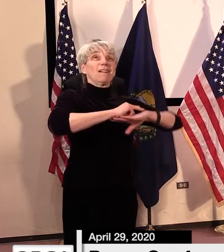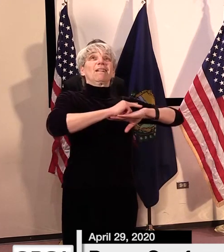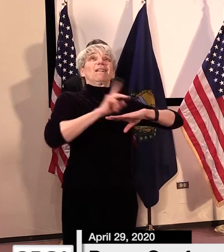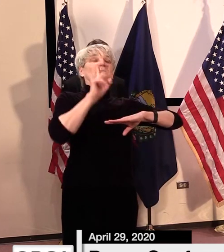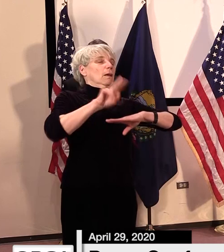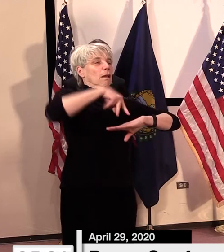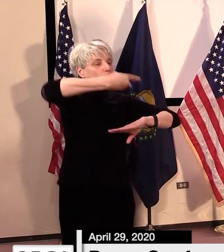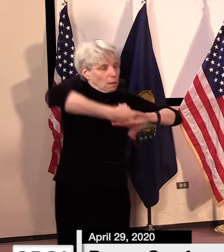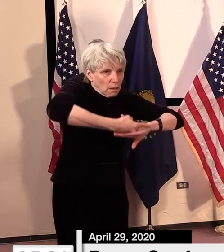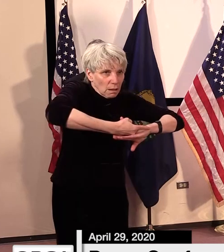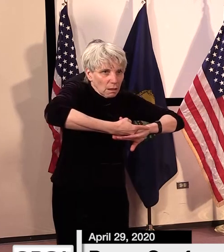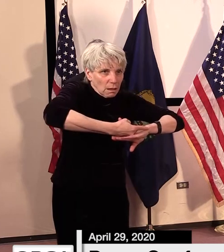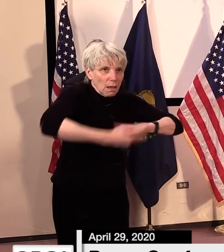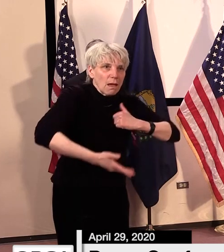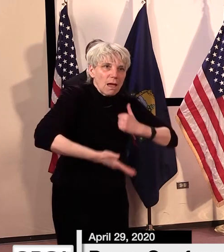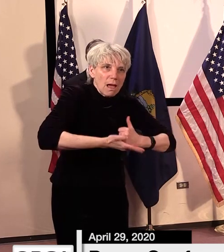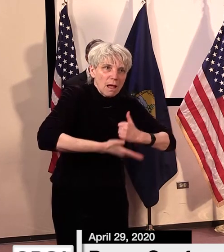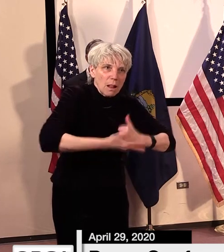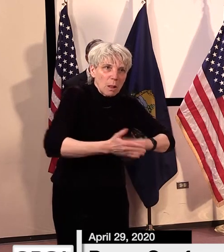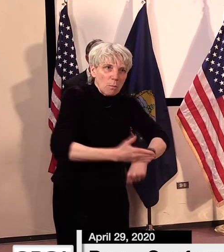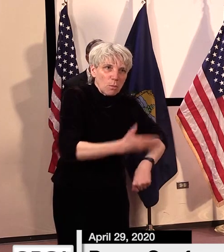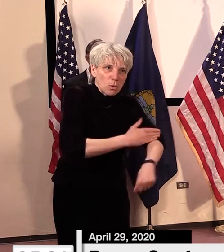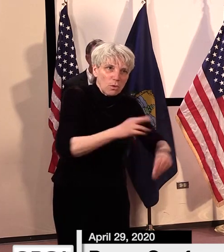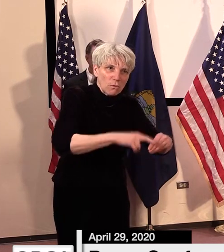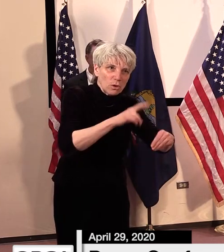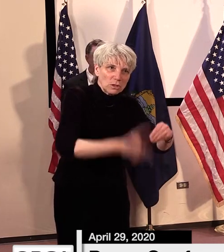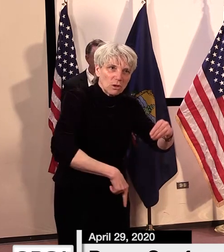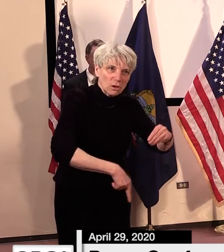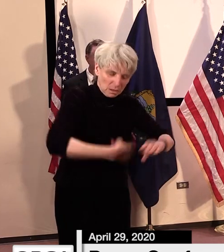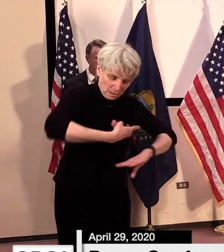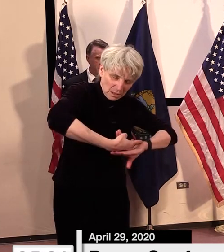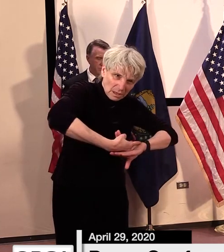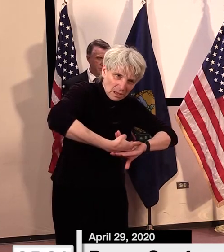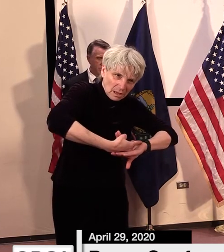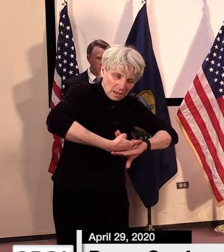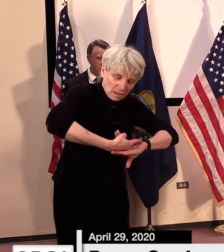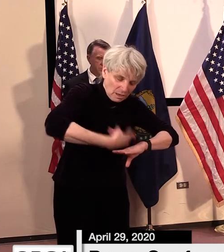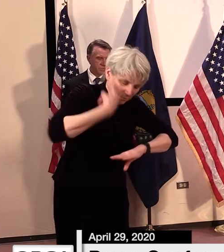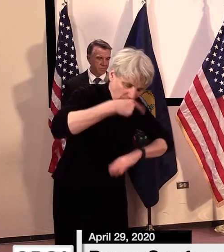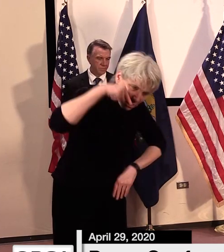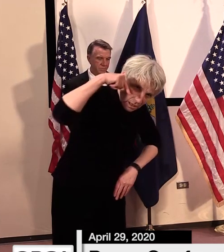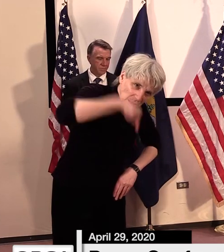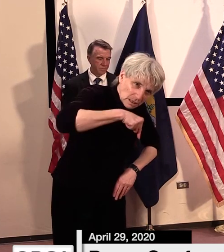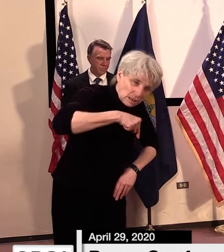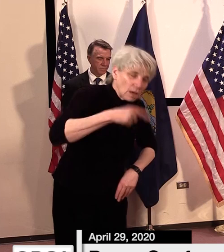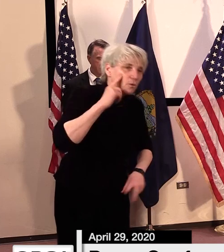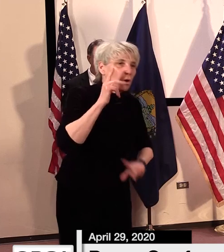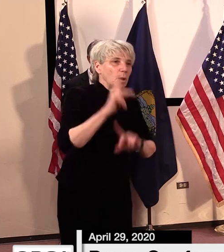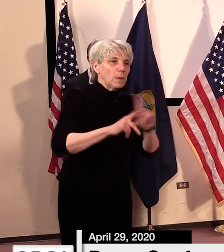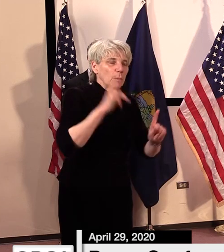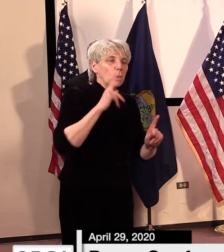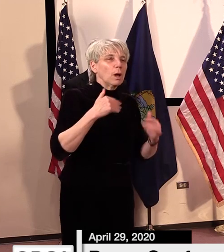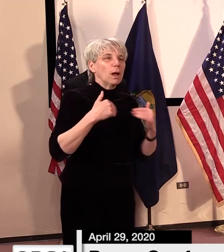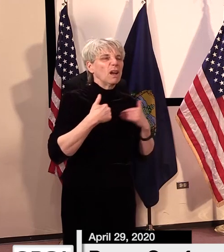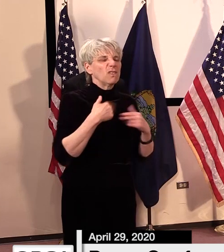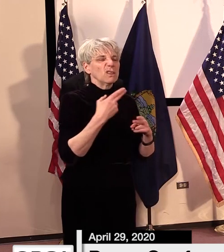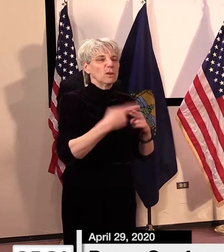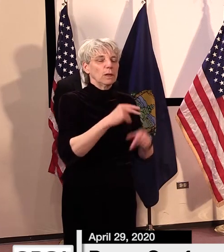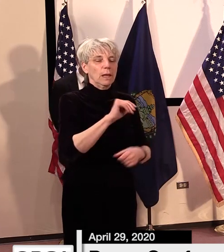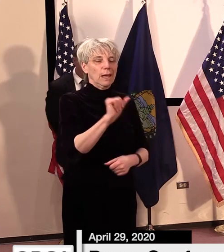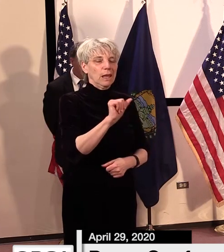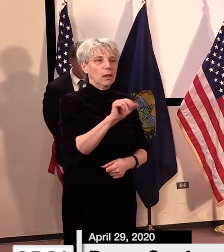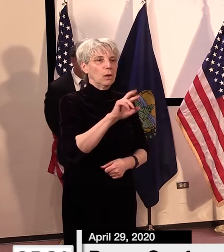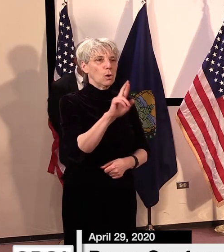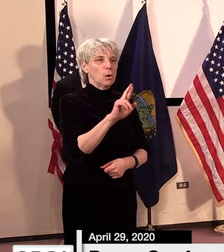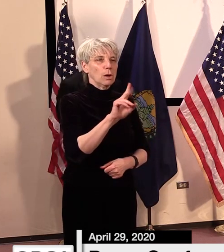intensive care for quite a while. Often with patients who have what we call acute respiratory distress syndrome,